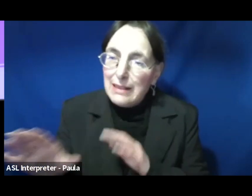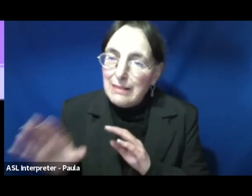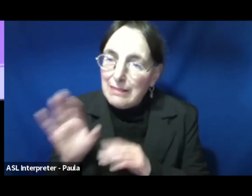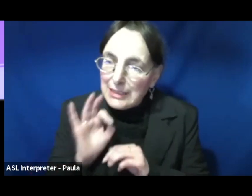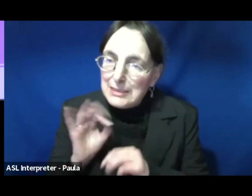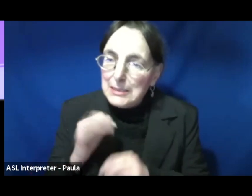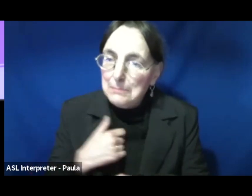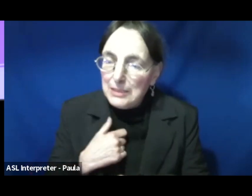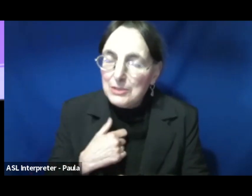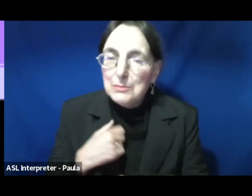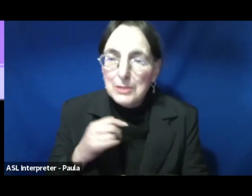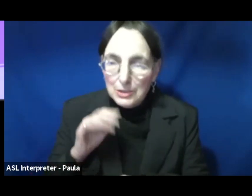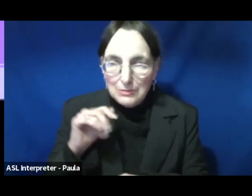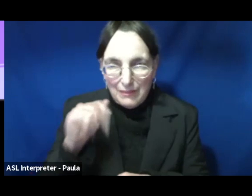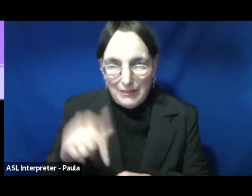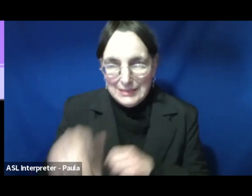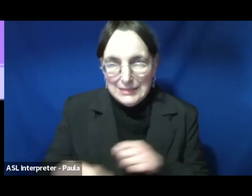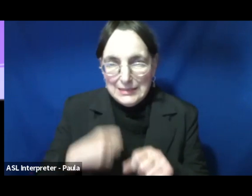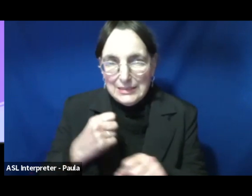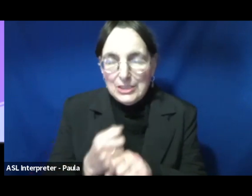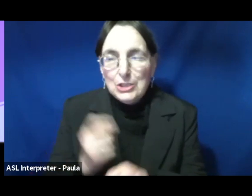speaker. I'm